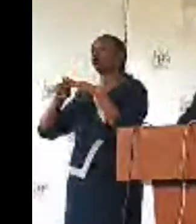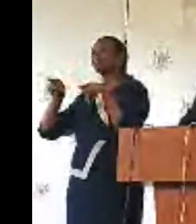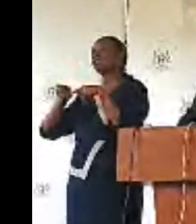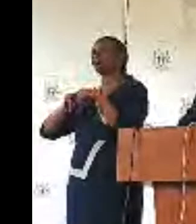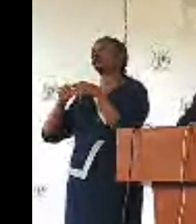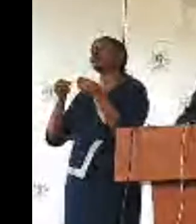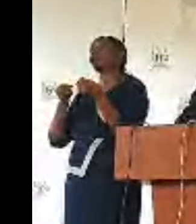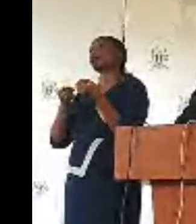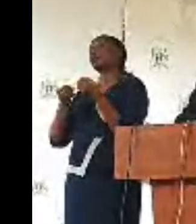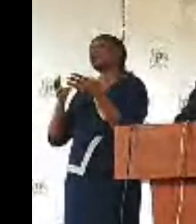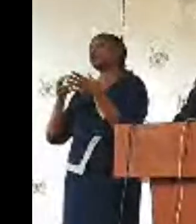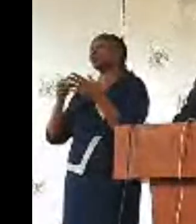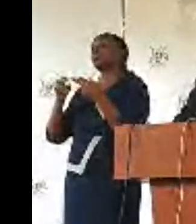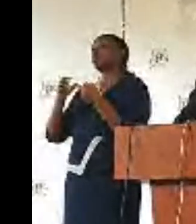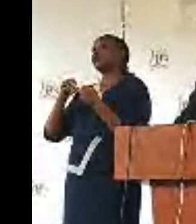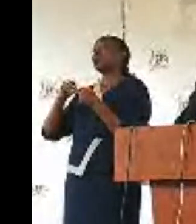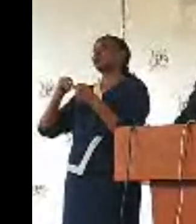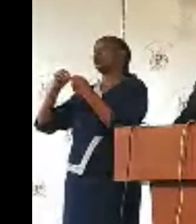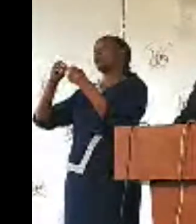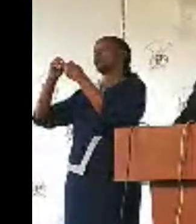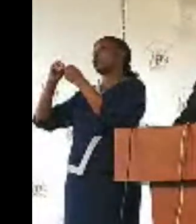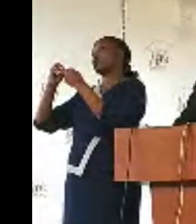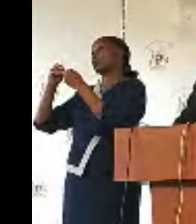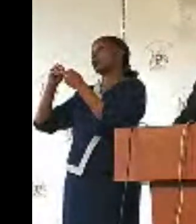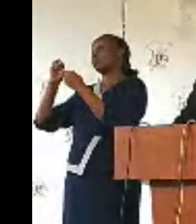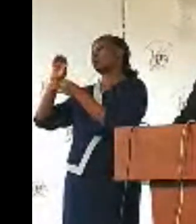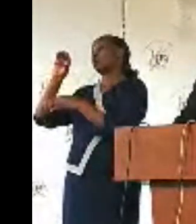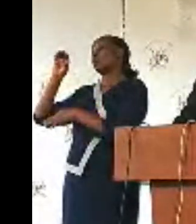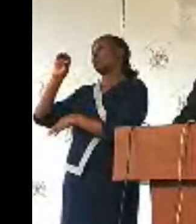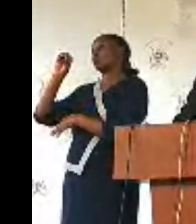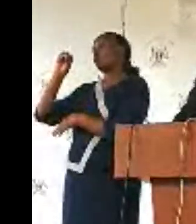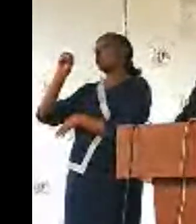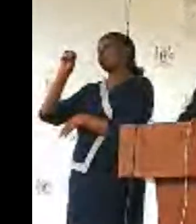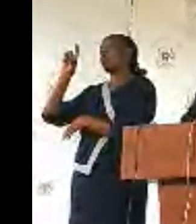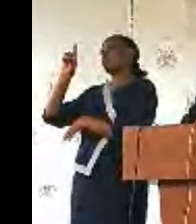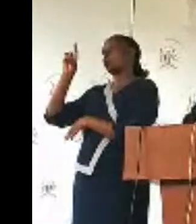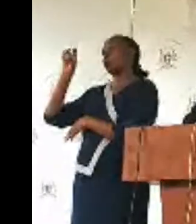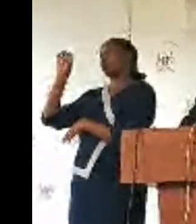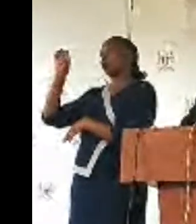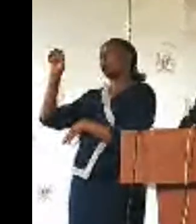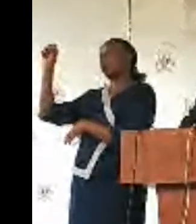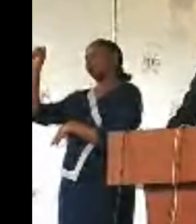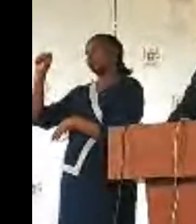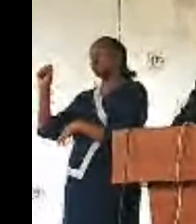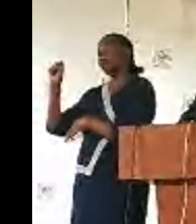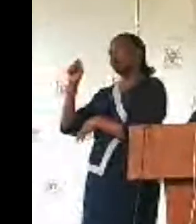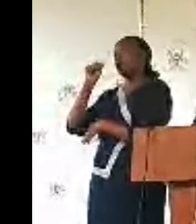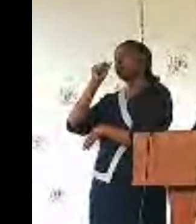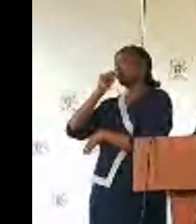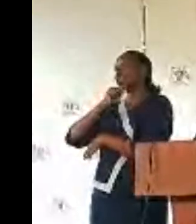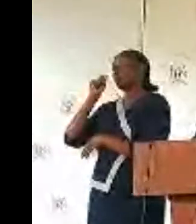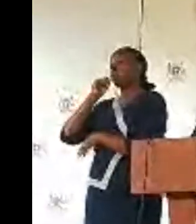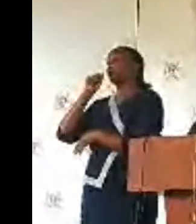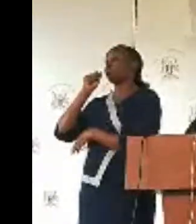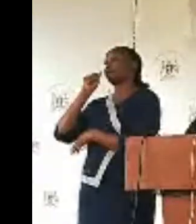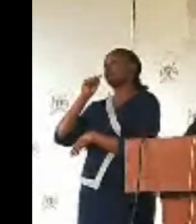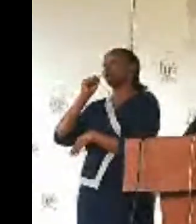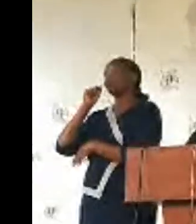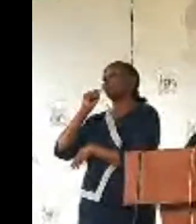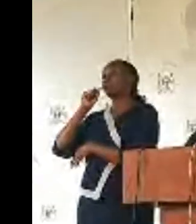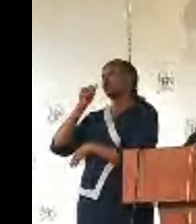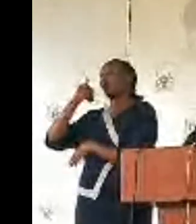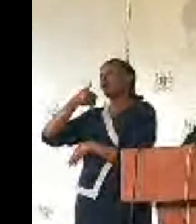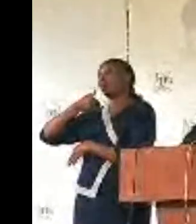they will be given unique codes. They will be given unique codes because we do not have them in